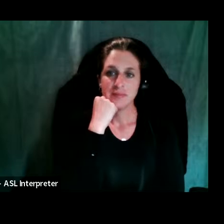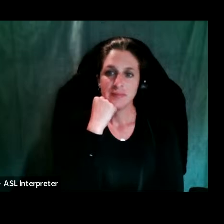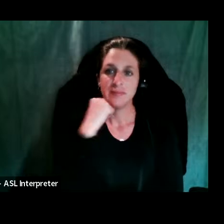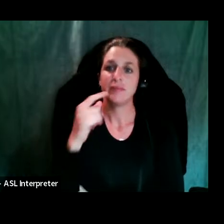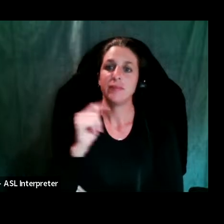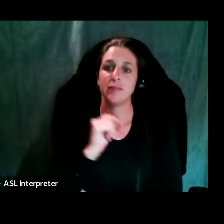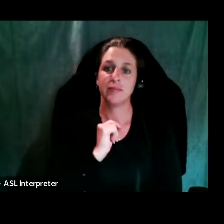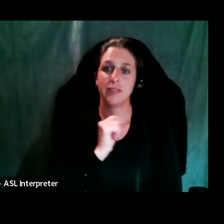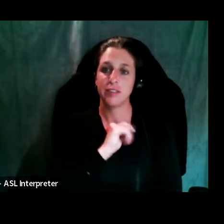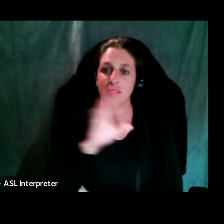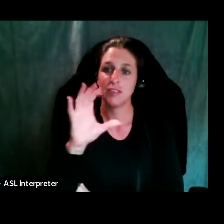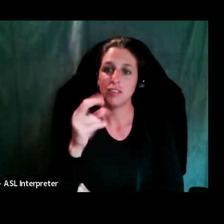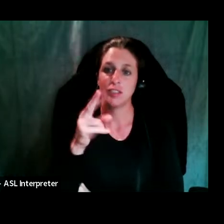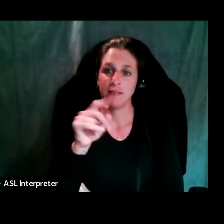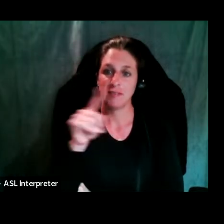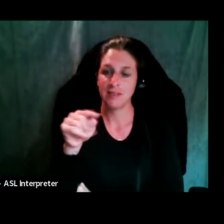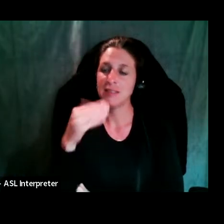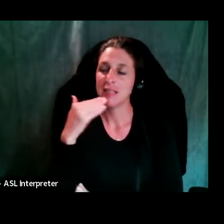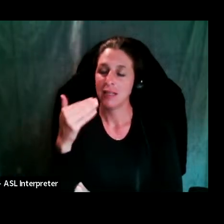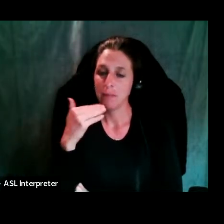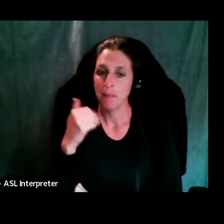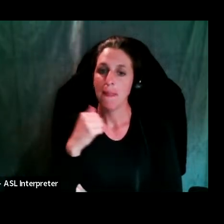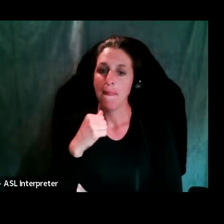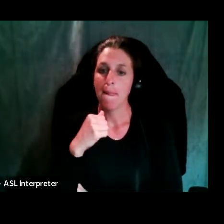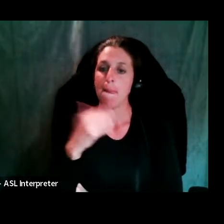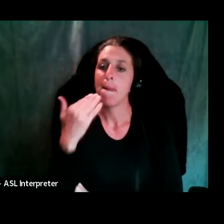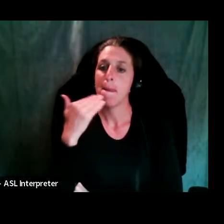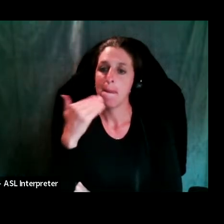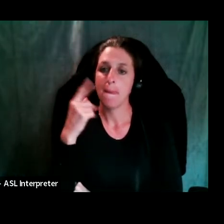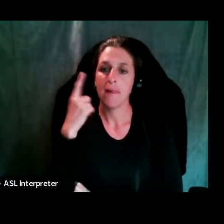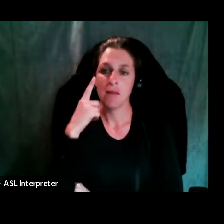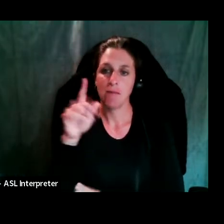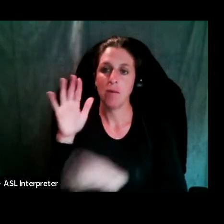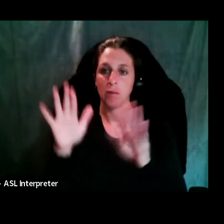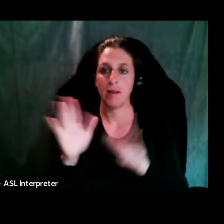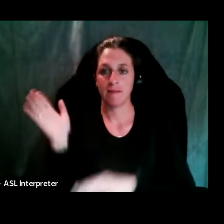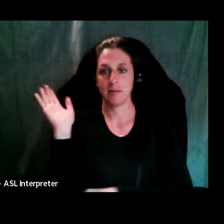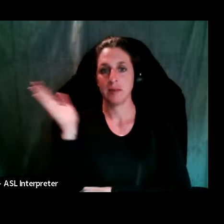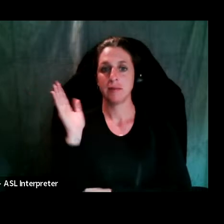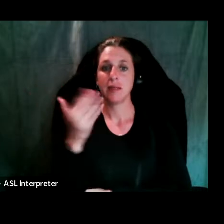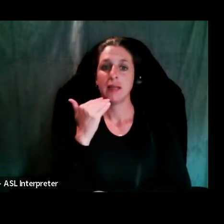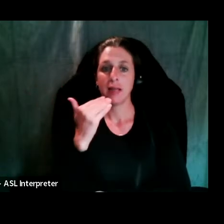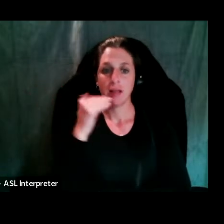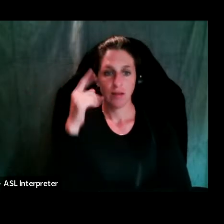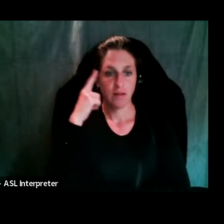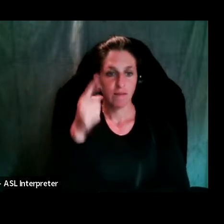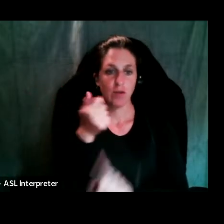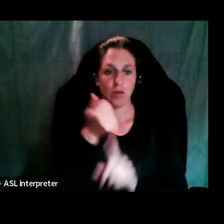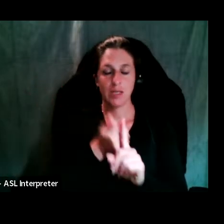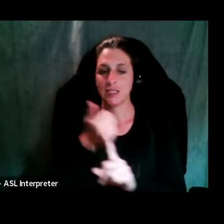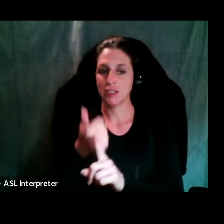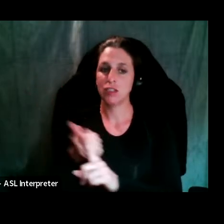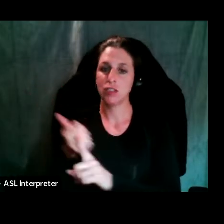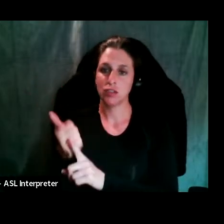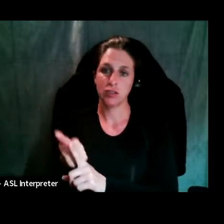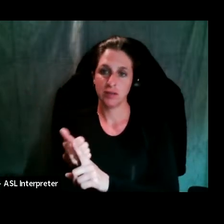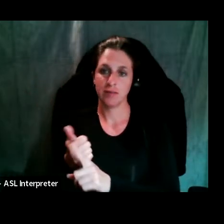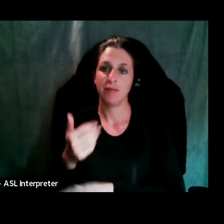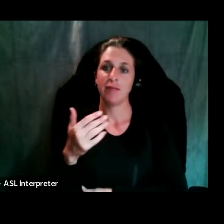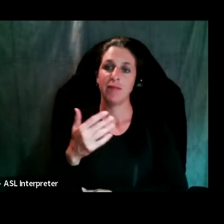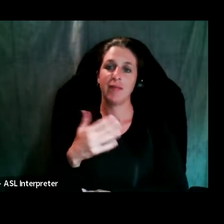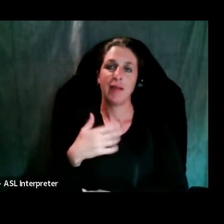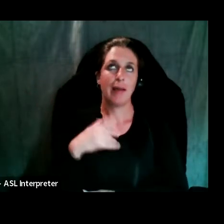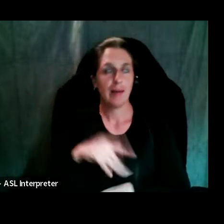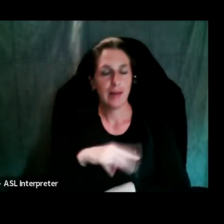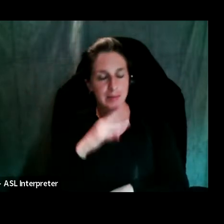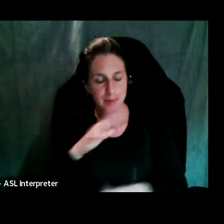Trustee Chavez. Thank you. Thank you. I want to thank you for the wonderful presentation. Thank you for each and every person. Thank you. Can I speak tonight? I